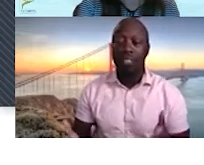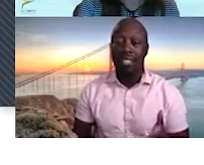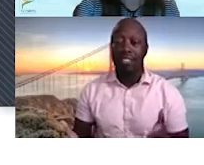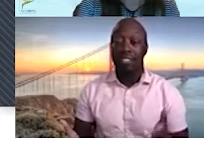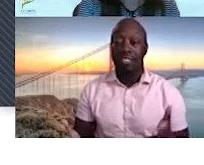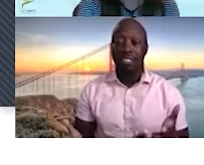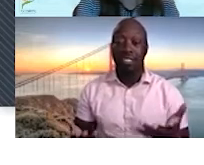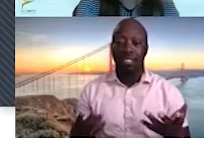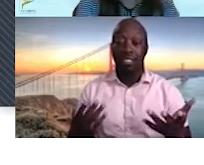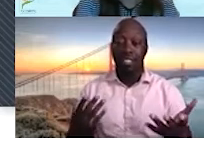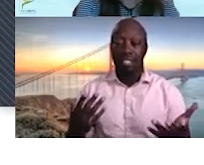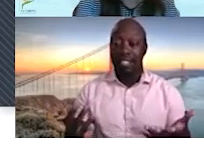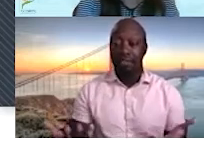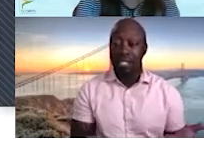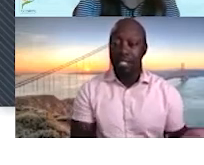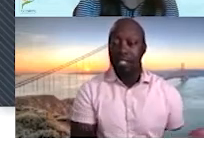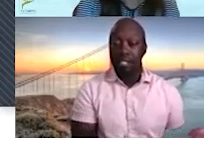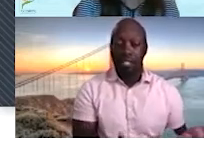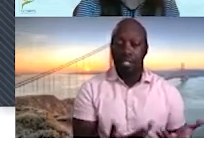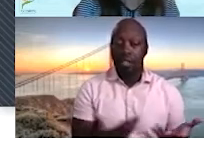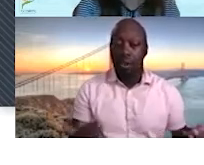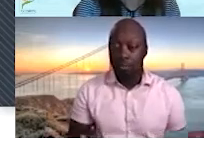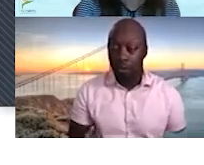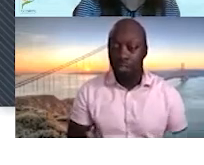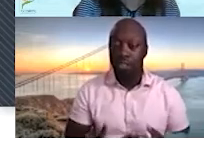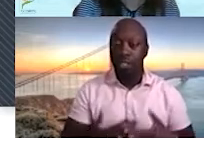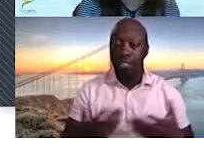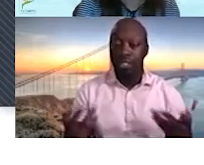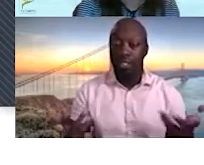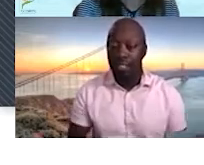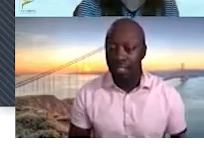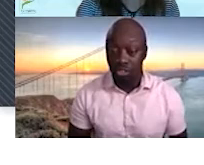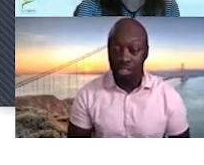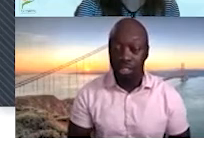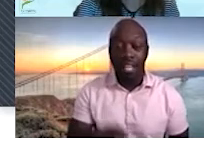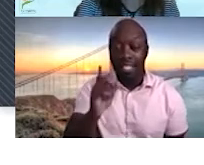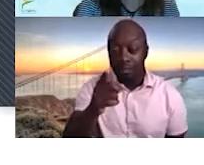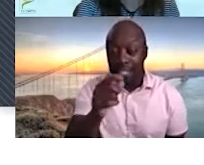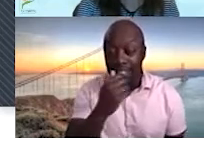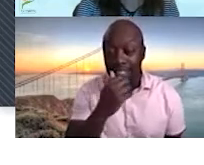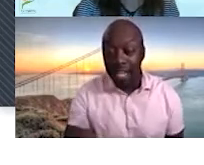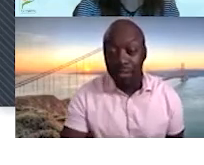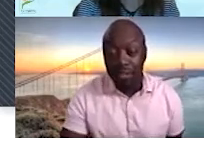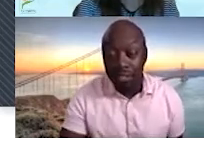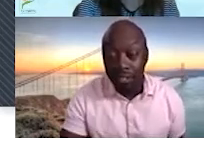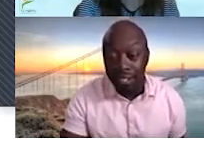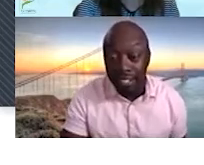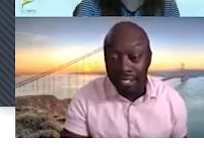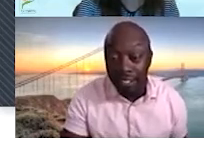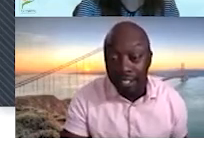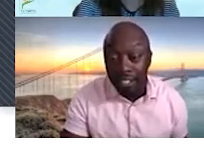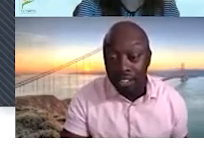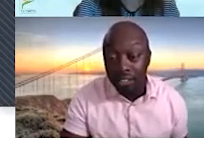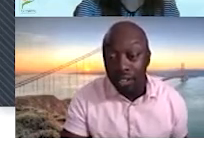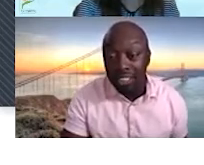goal is actually to get them to talk more, to talk in a sentence structure. That's why at the top of this one right